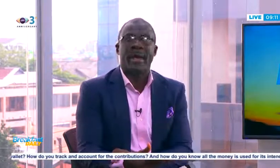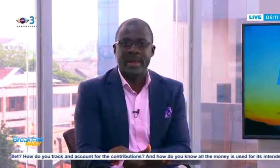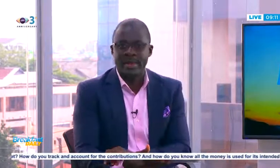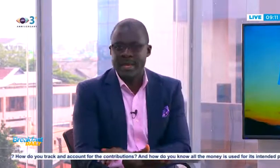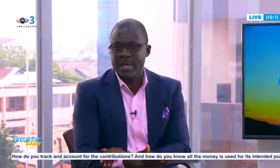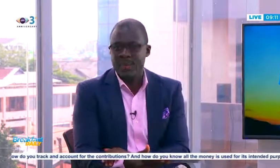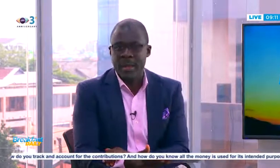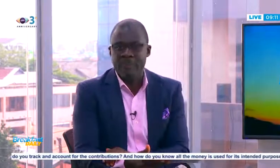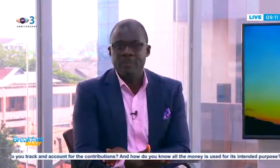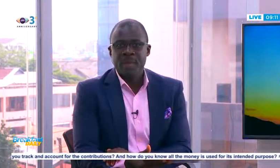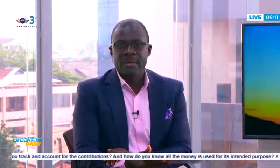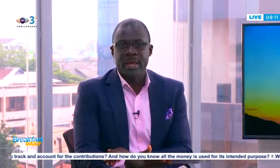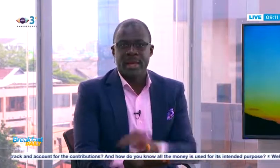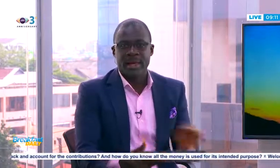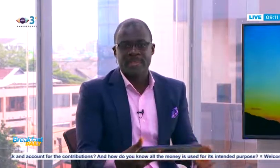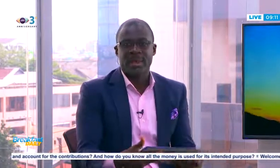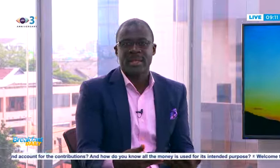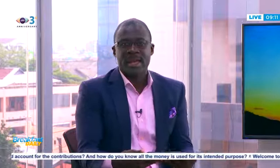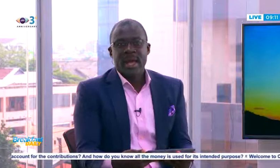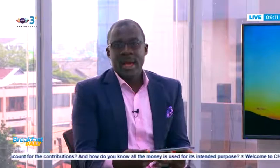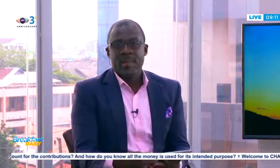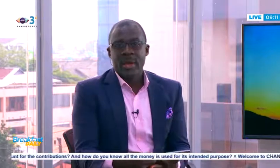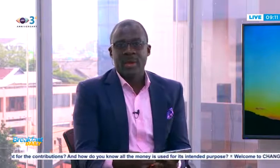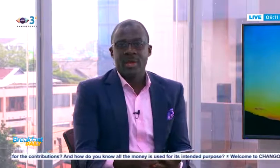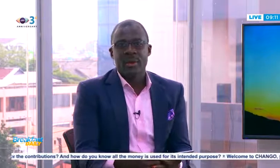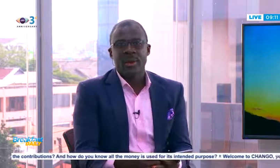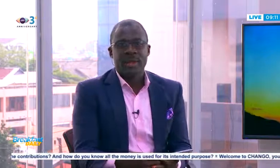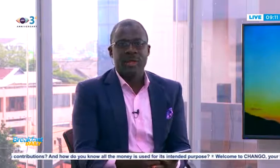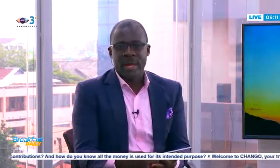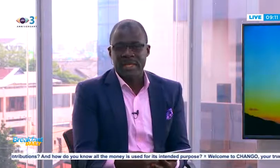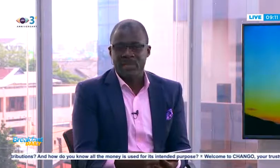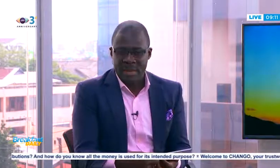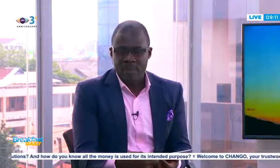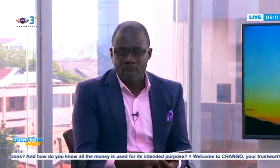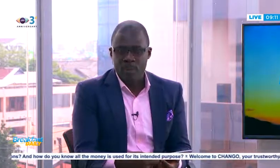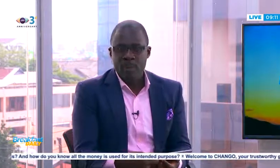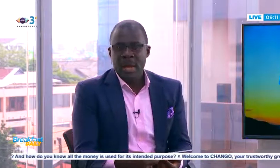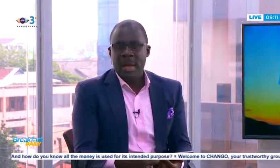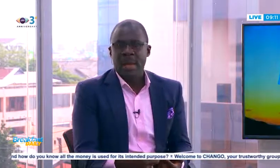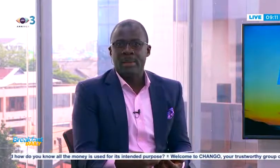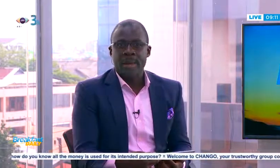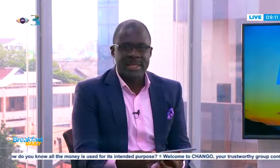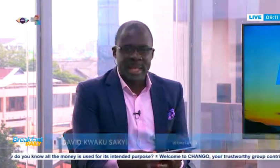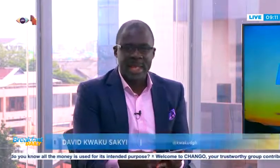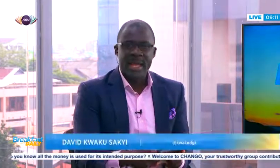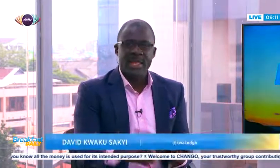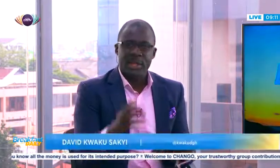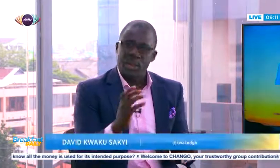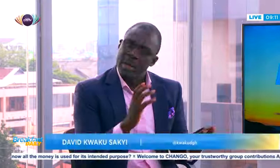And GHP, the Ghana's biggest payments and online collections platform. Basically, the app